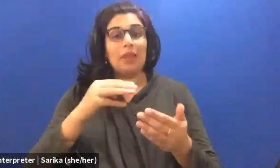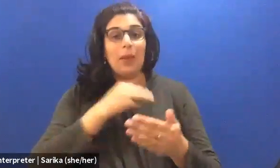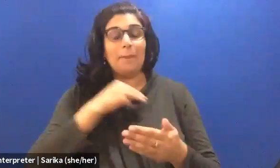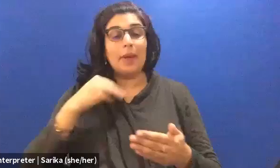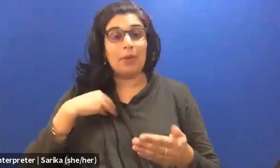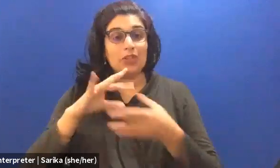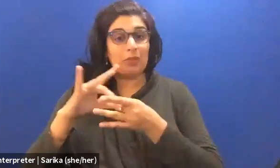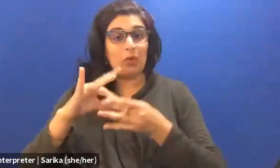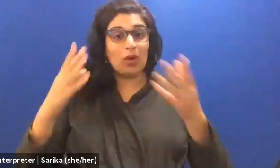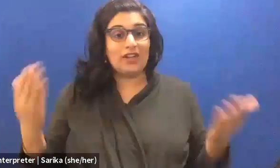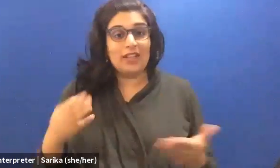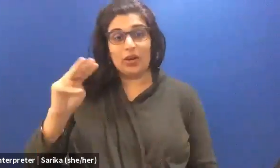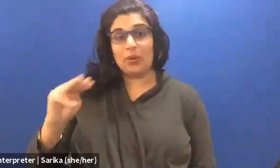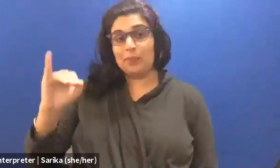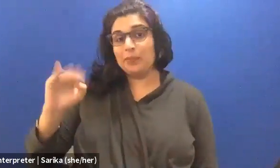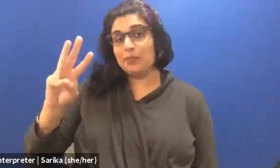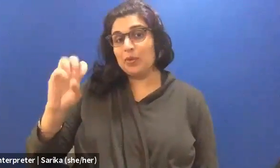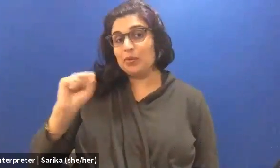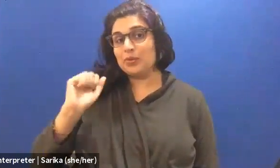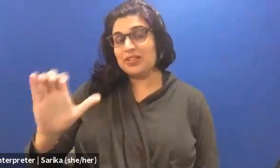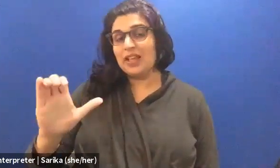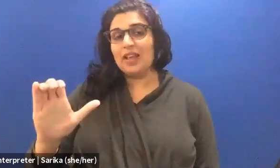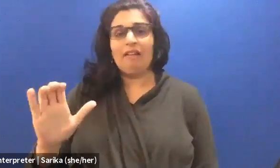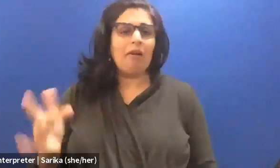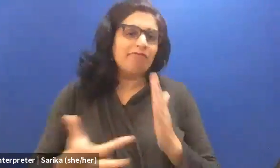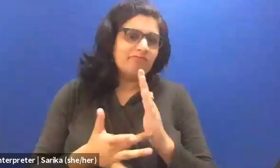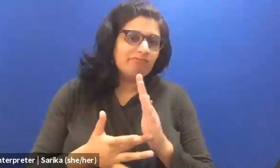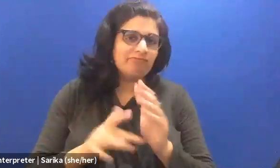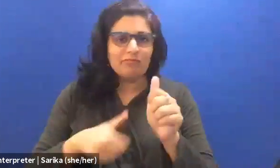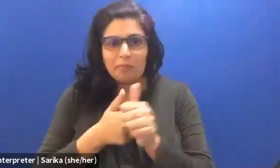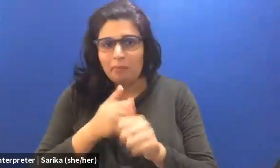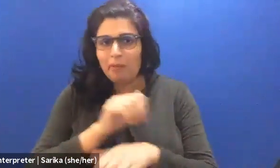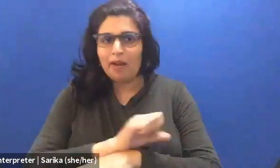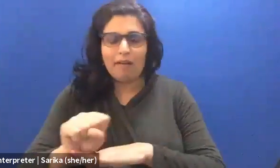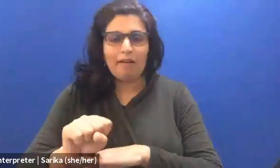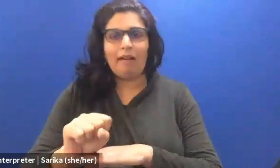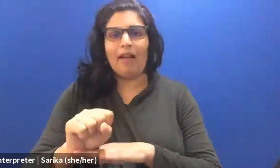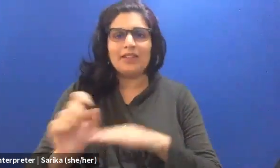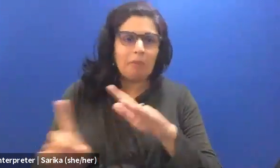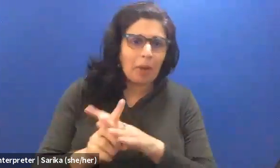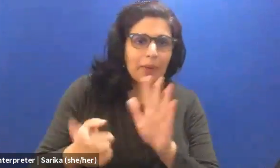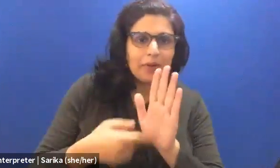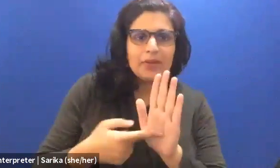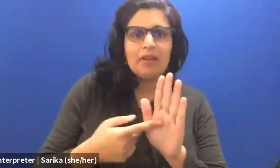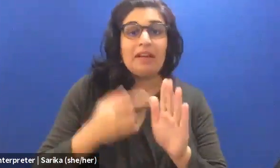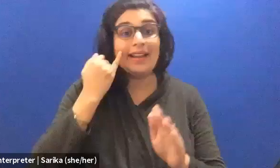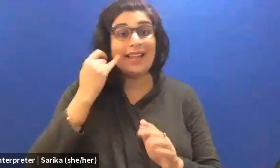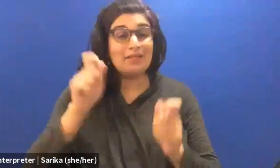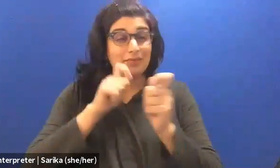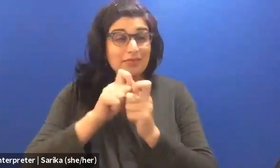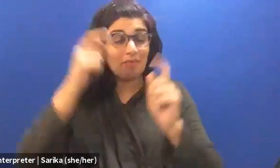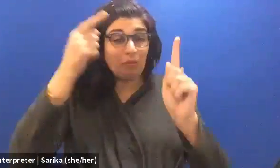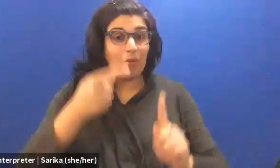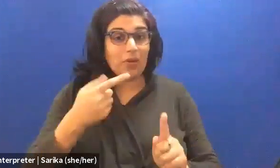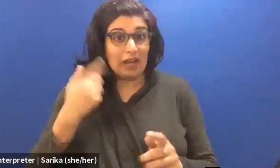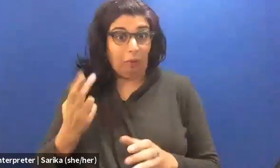supporting with a little bit of tech in the background and popping in here and there. And then if there are certain points that, when I want to kind of